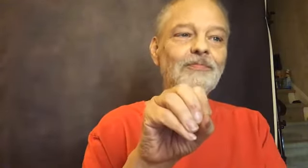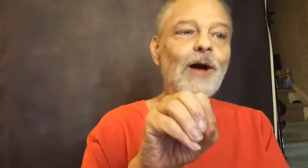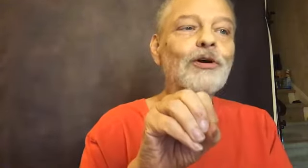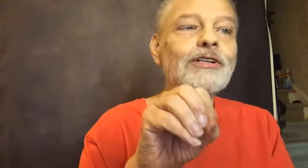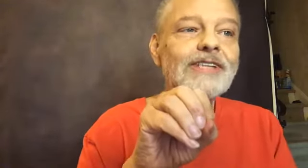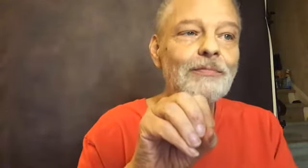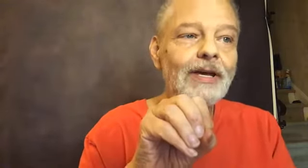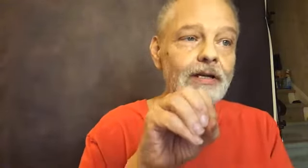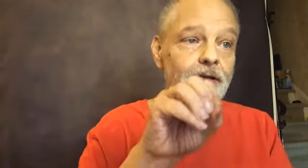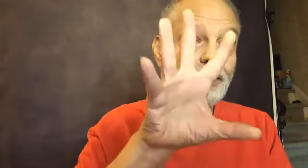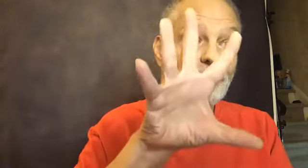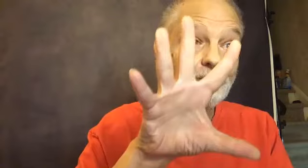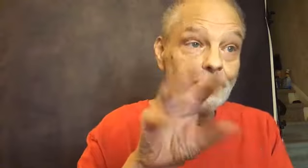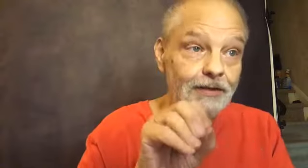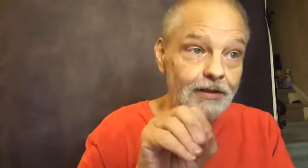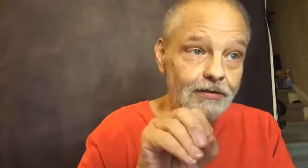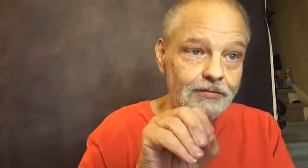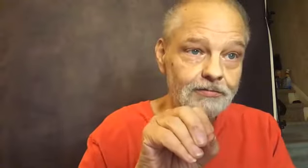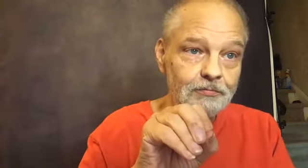I'm going to skip ahead. 50,